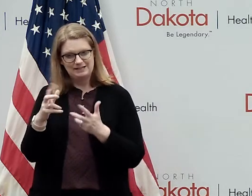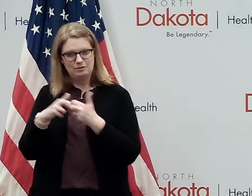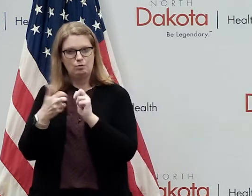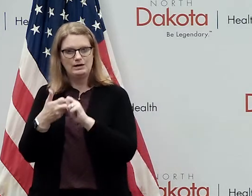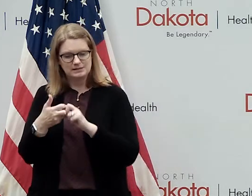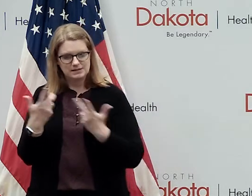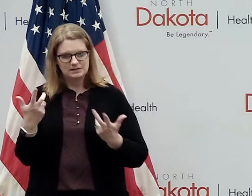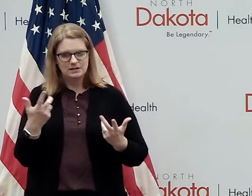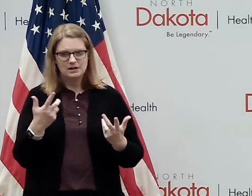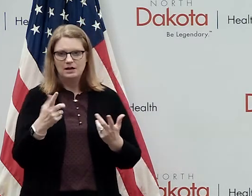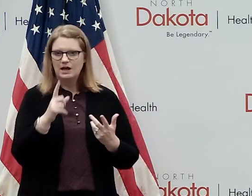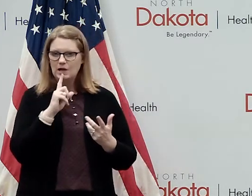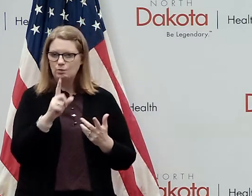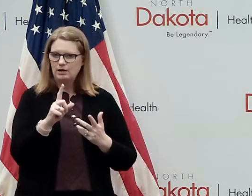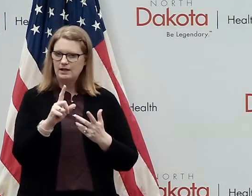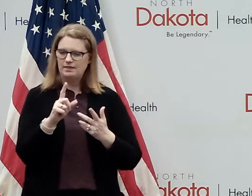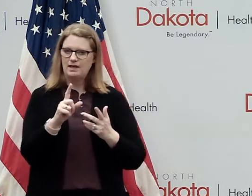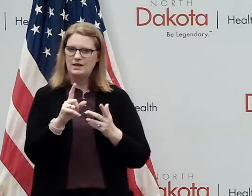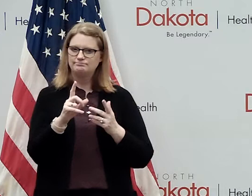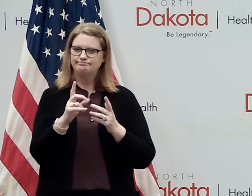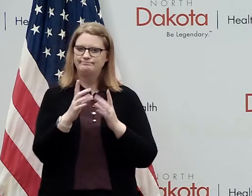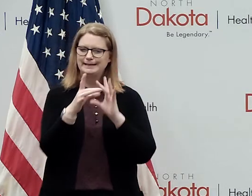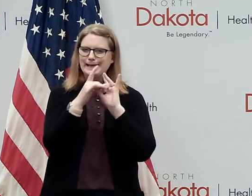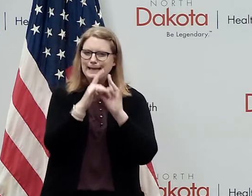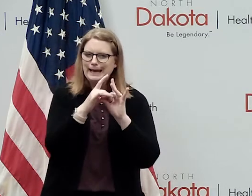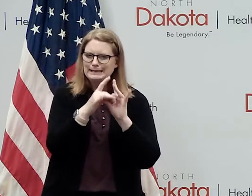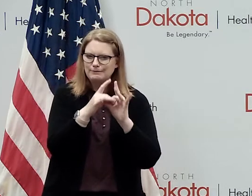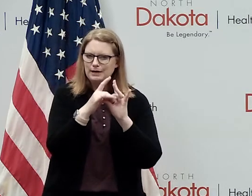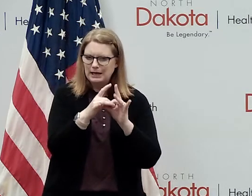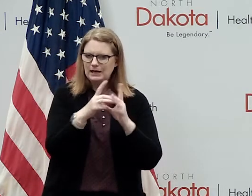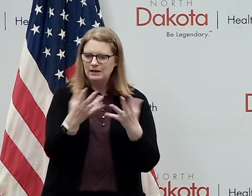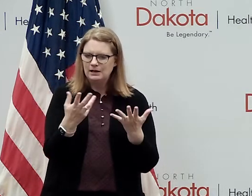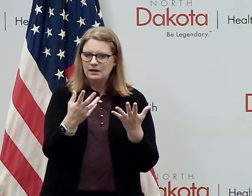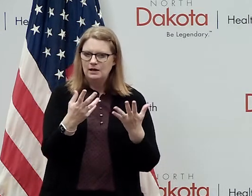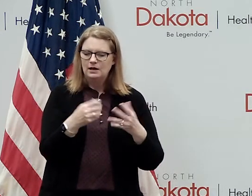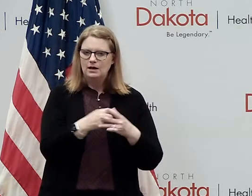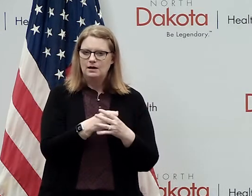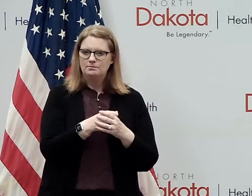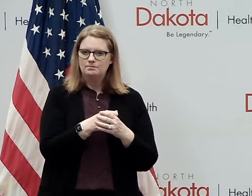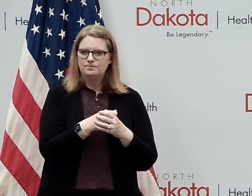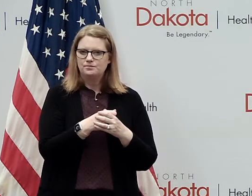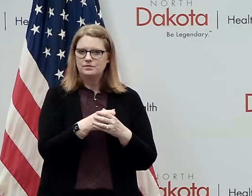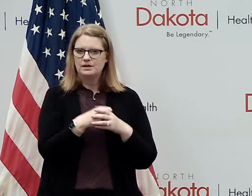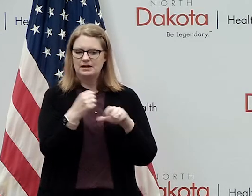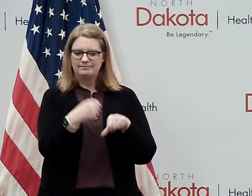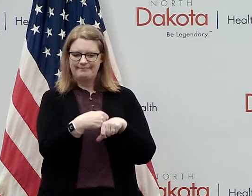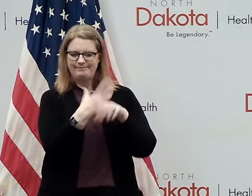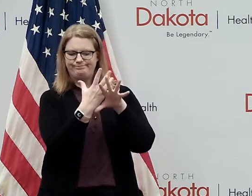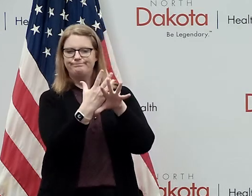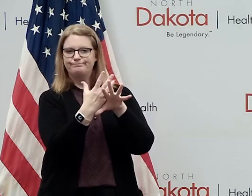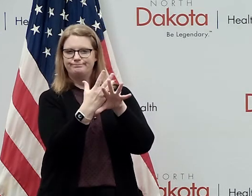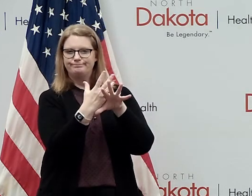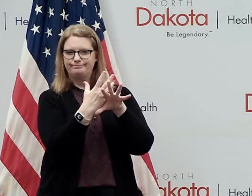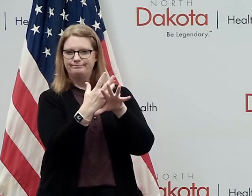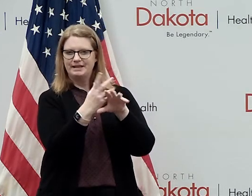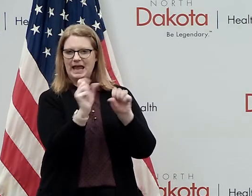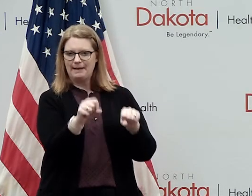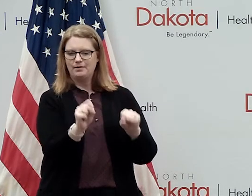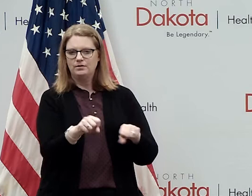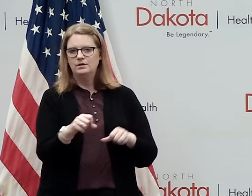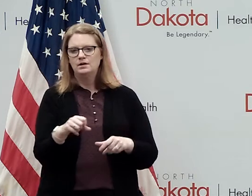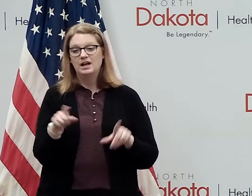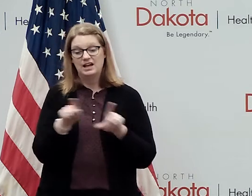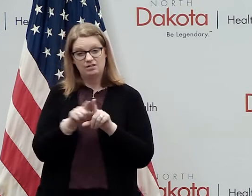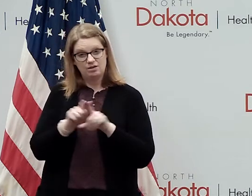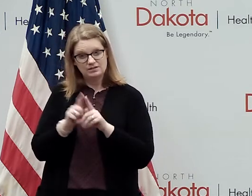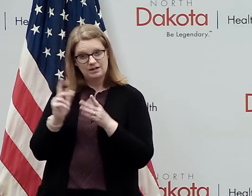has been important for a lot of students and businesses during this time frame. It makes telework possible, and we've got strong communities